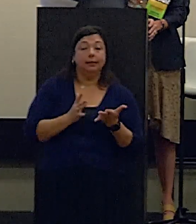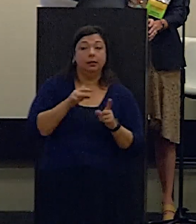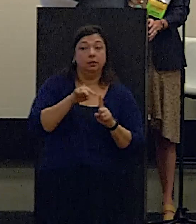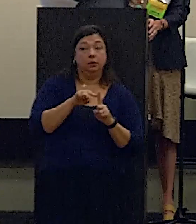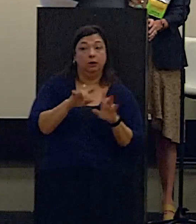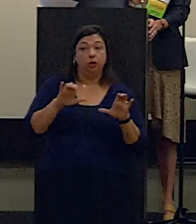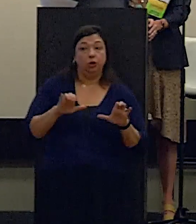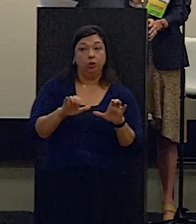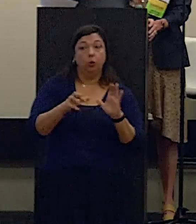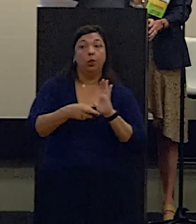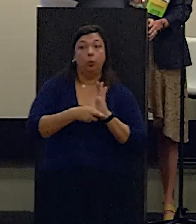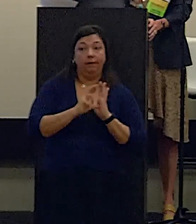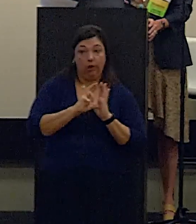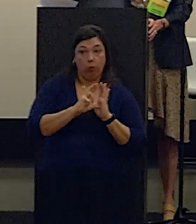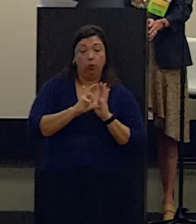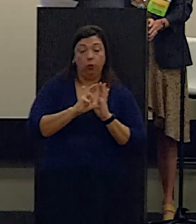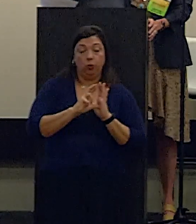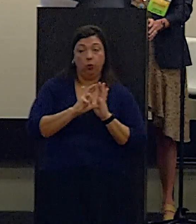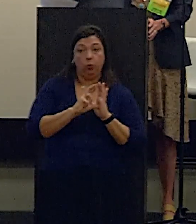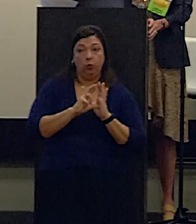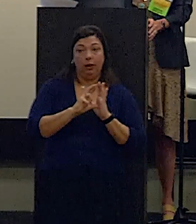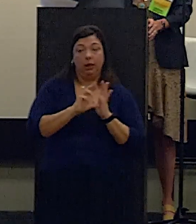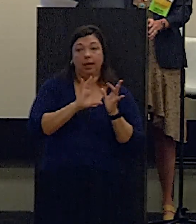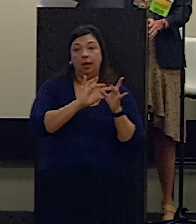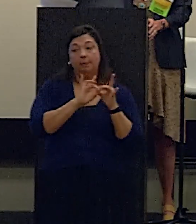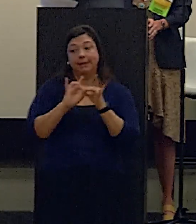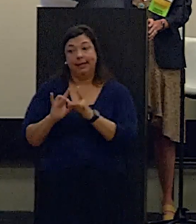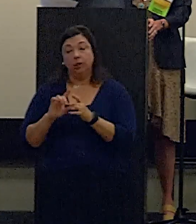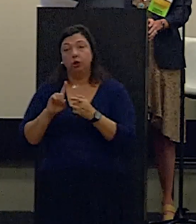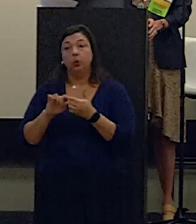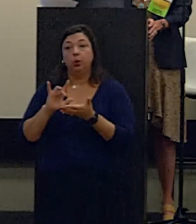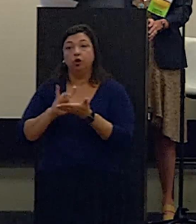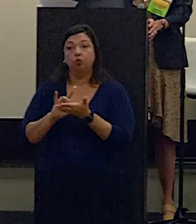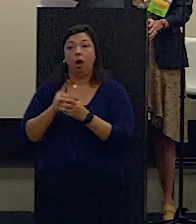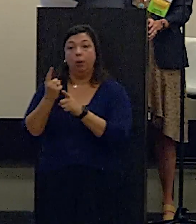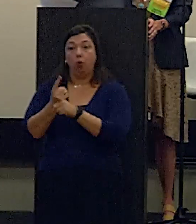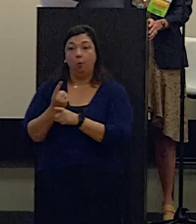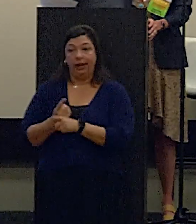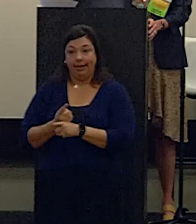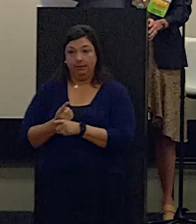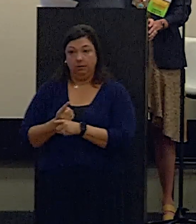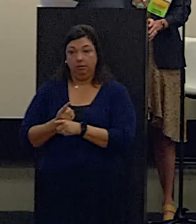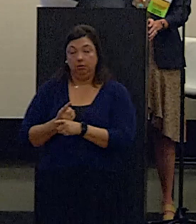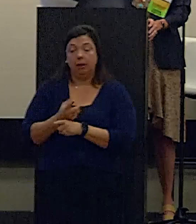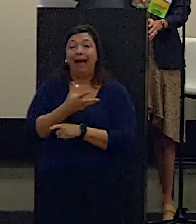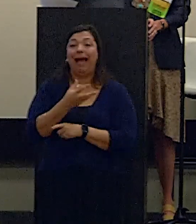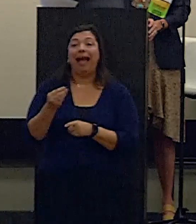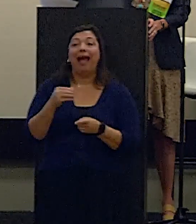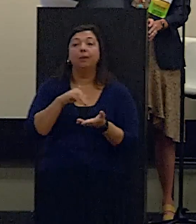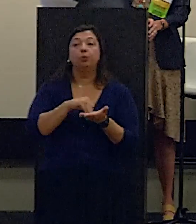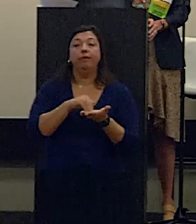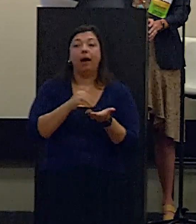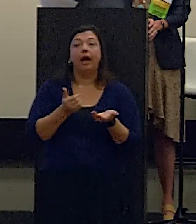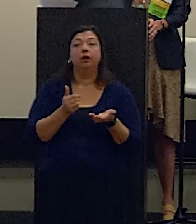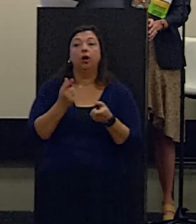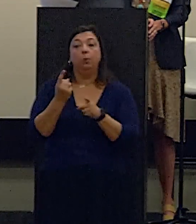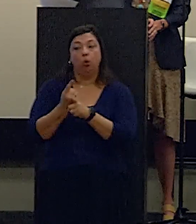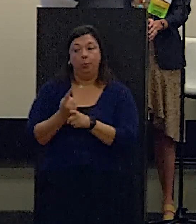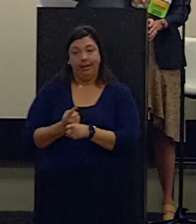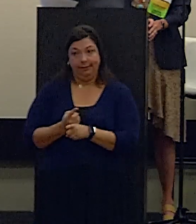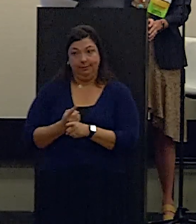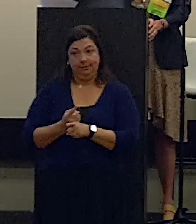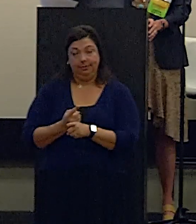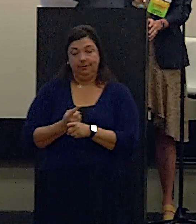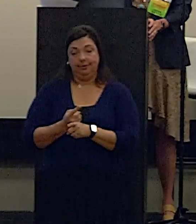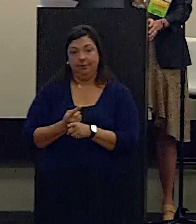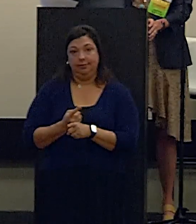who is doing the review comes into drug appropriateness and provider appropriateness.